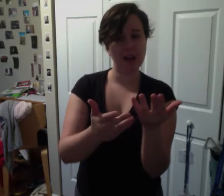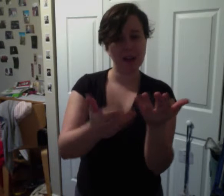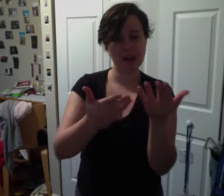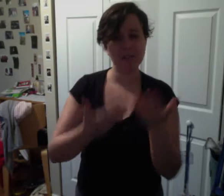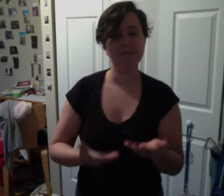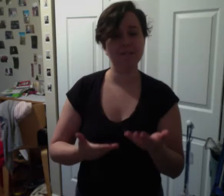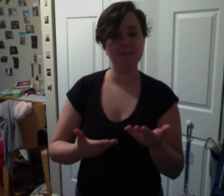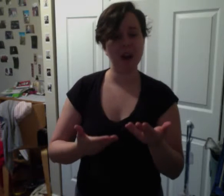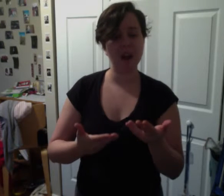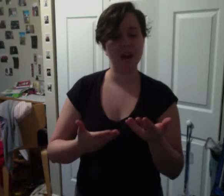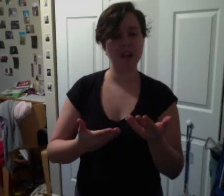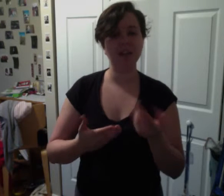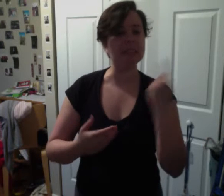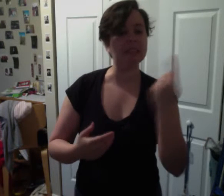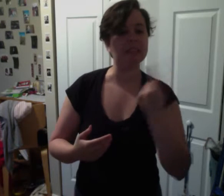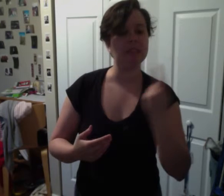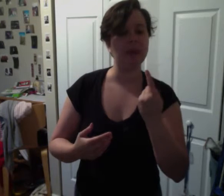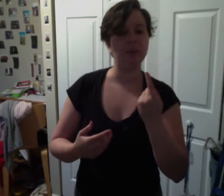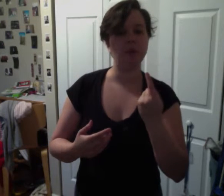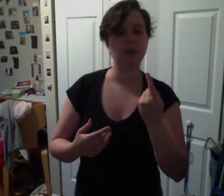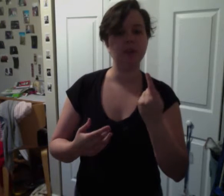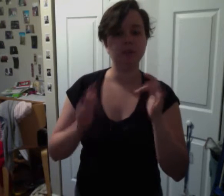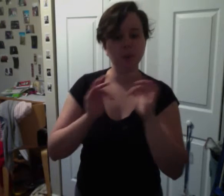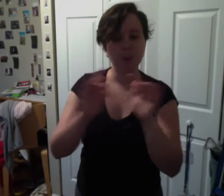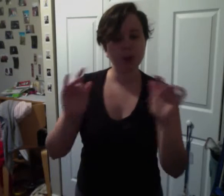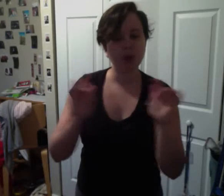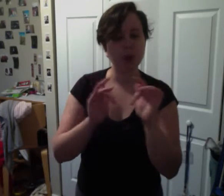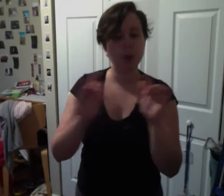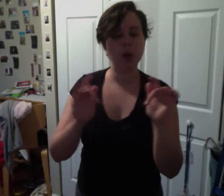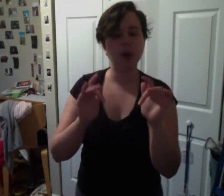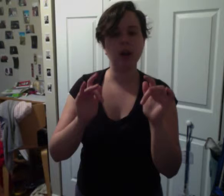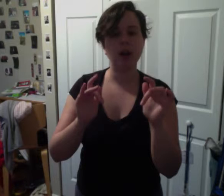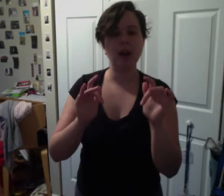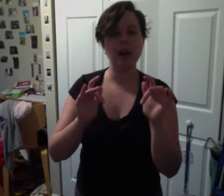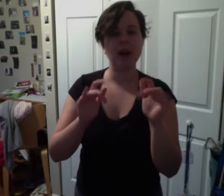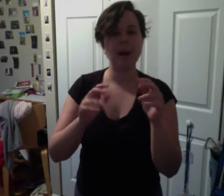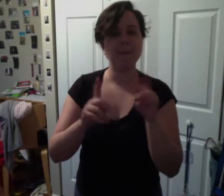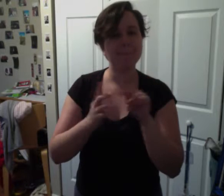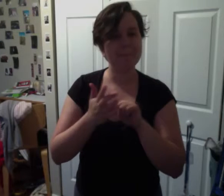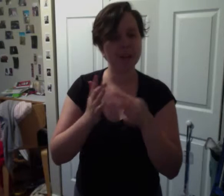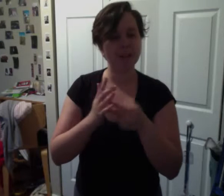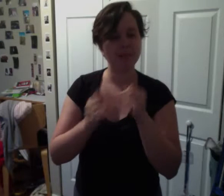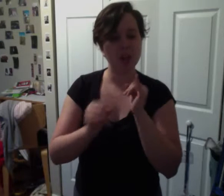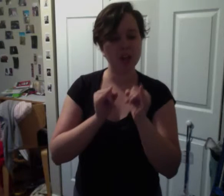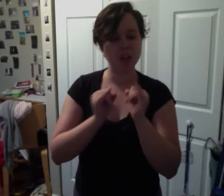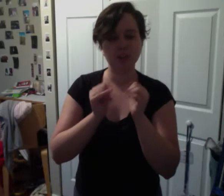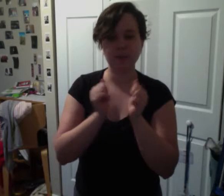with you just might turn out to be one of the most important moments in that person's life and in